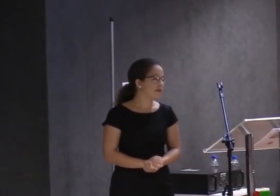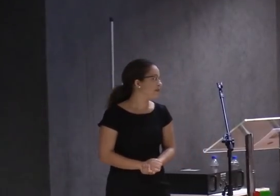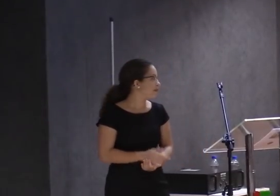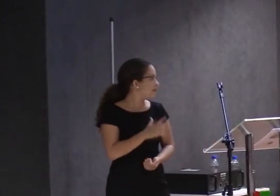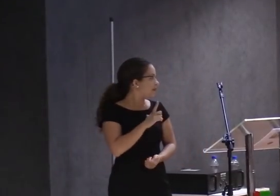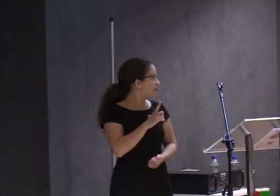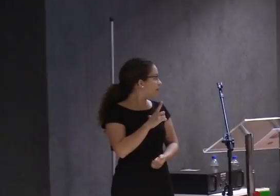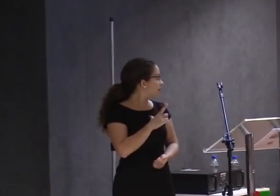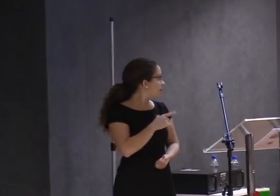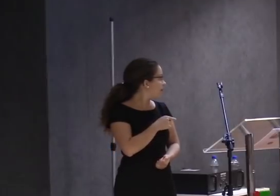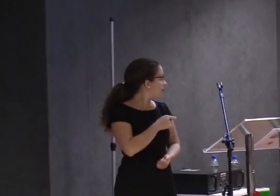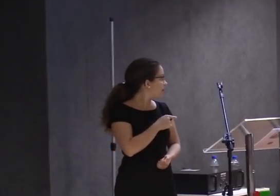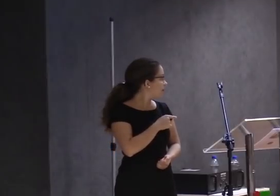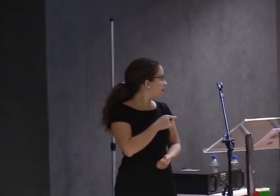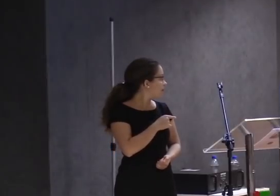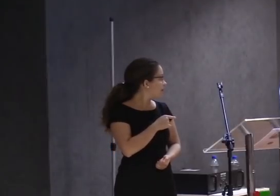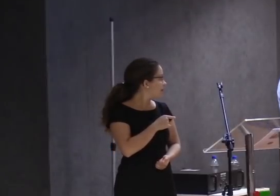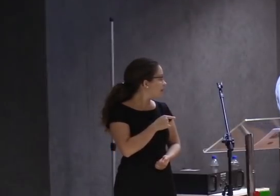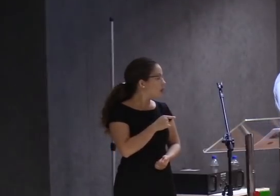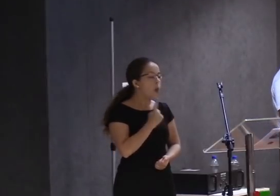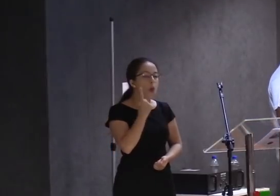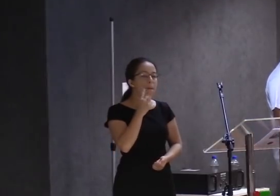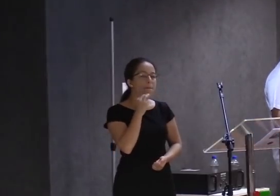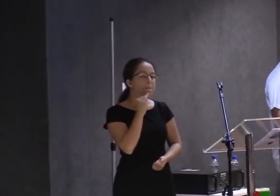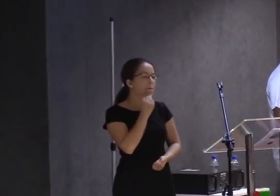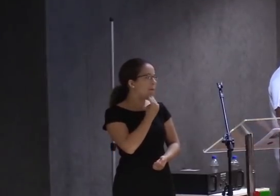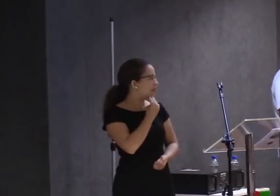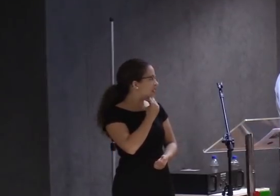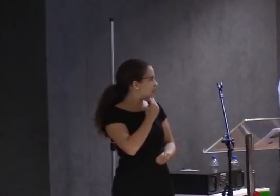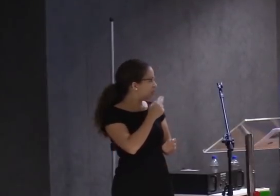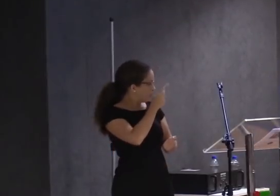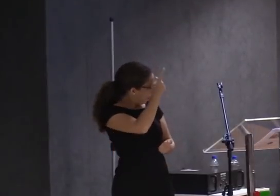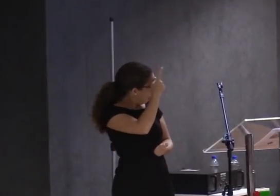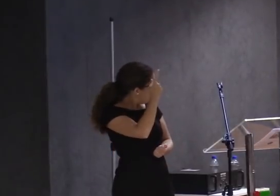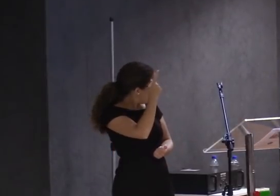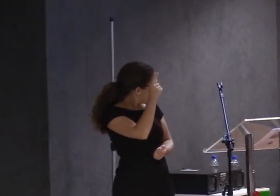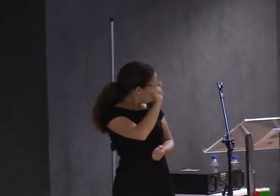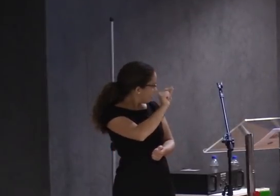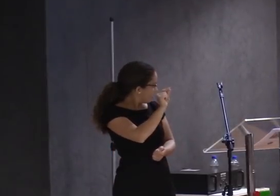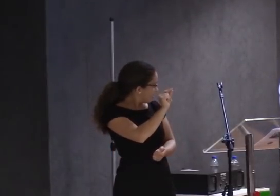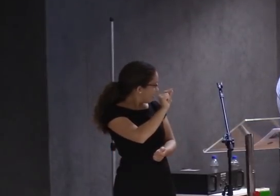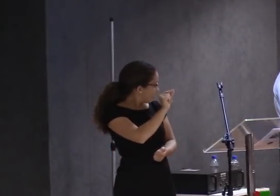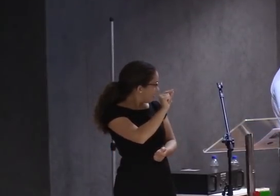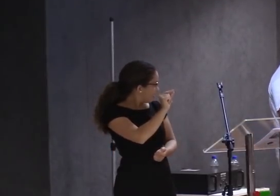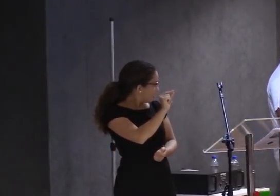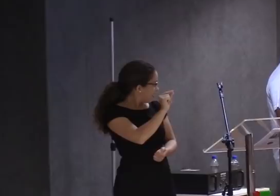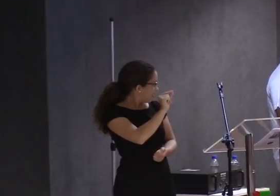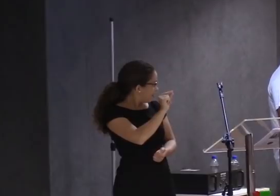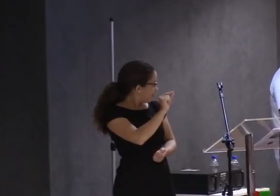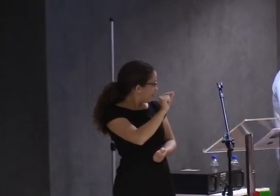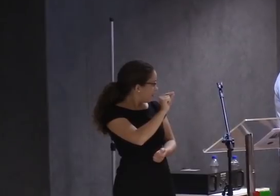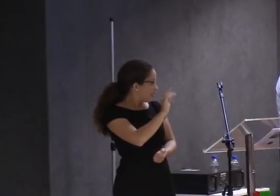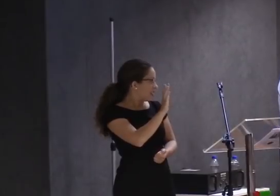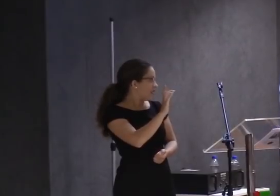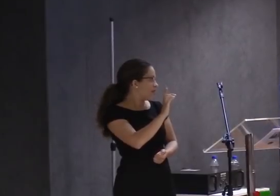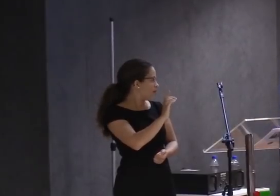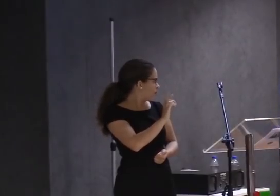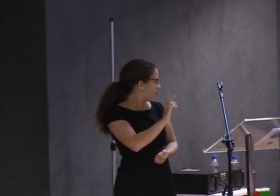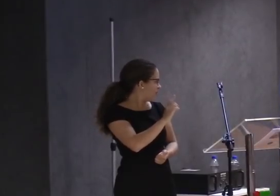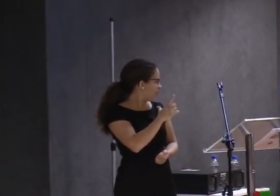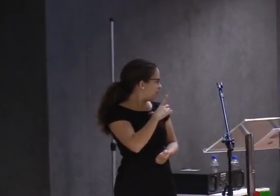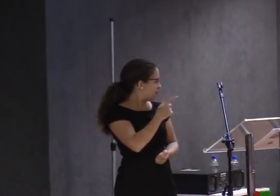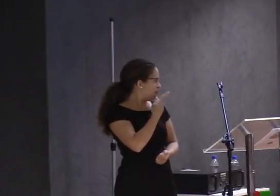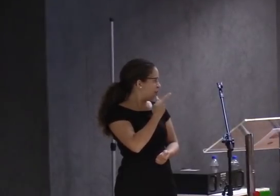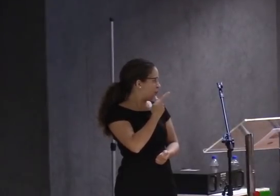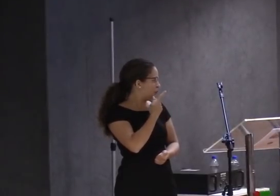we have more than 2 million saunas, so almost every other Finnish people have their own personal sauna. That's